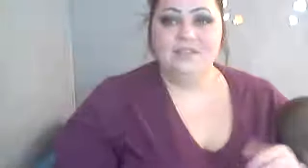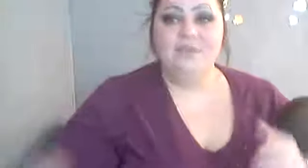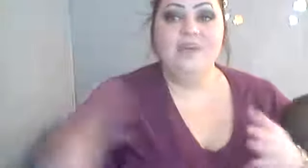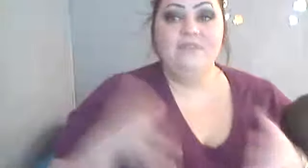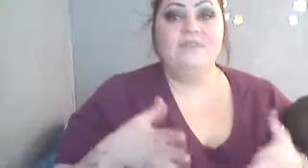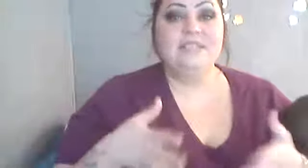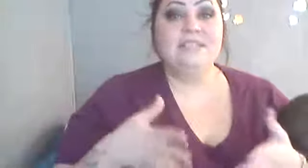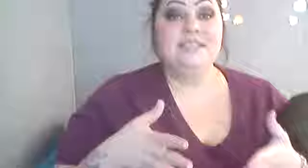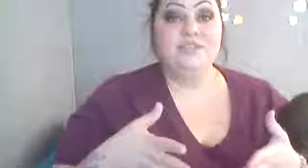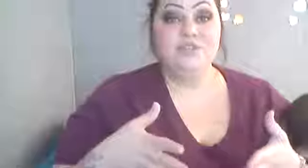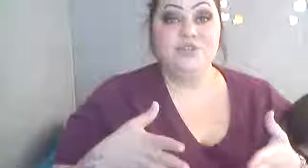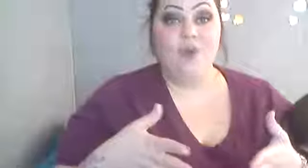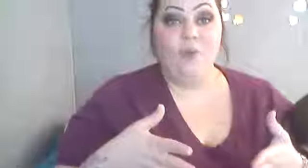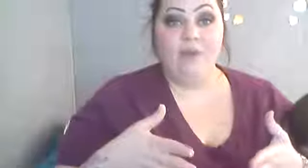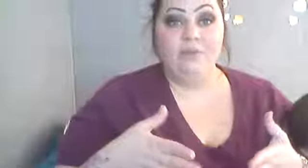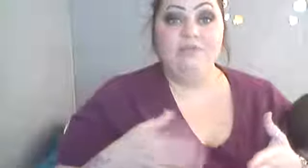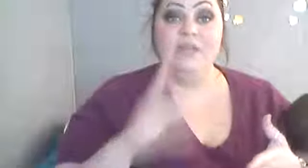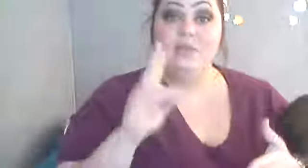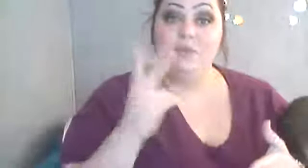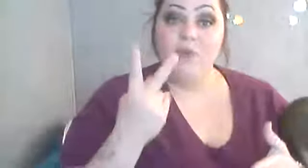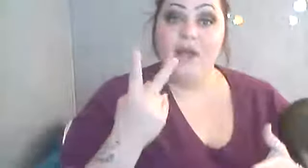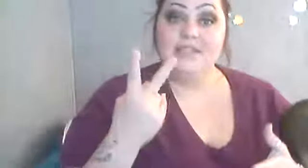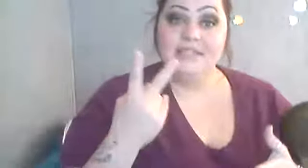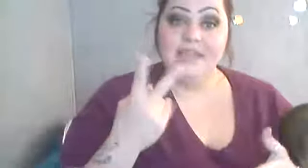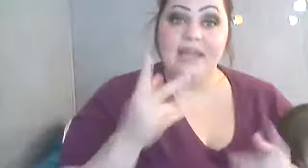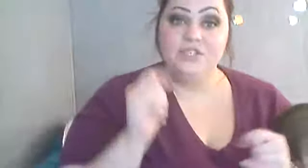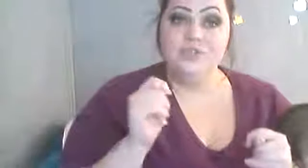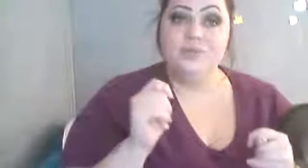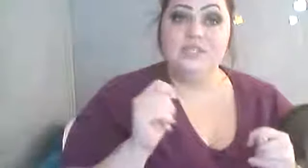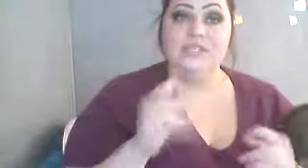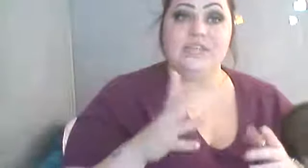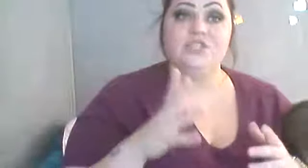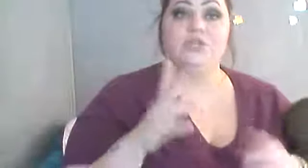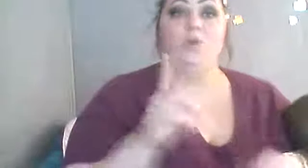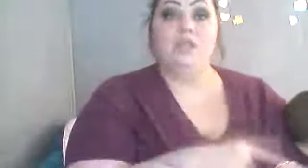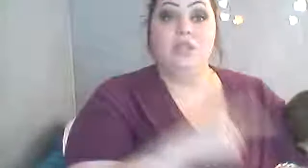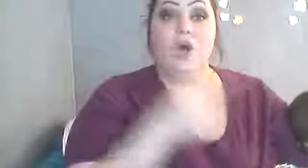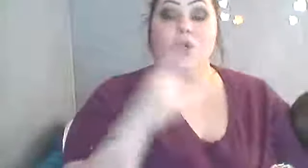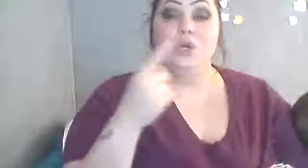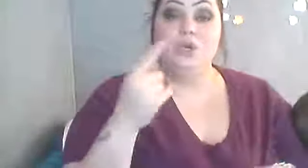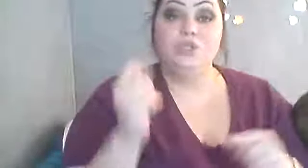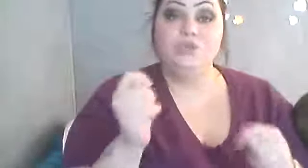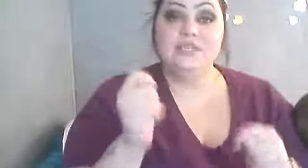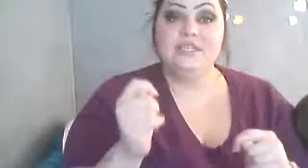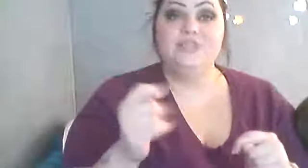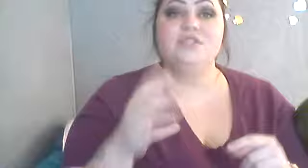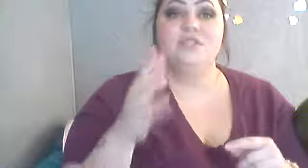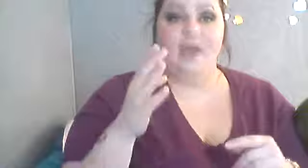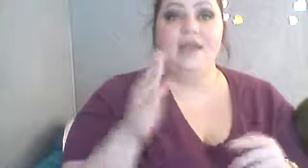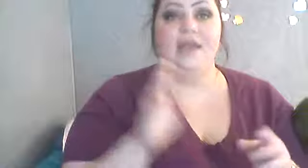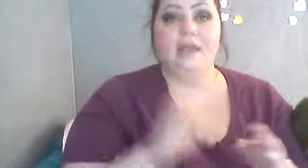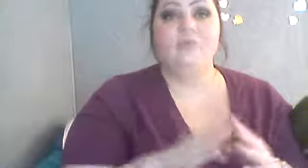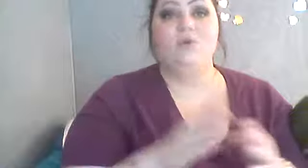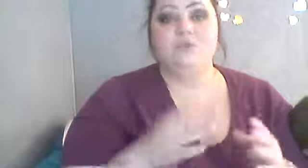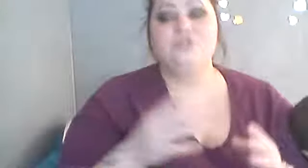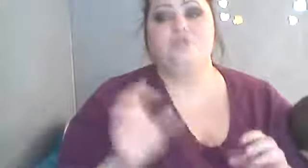So if this continues to go well and we feel like we want a second tutoring session or a longer tutoring session, I am open to do